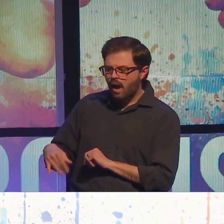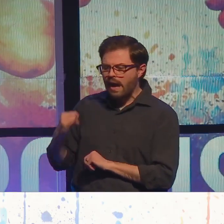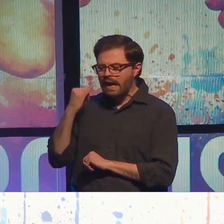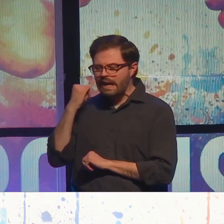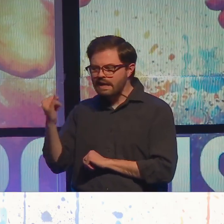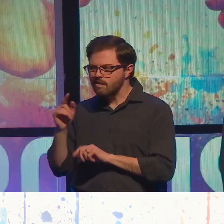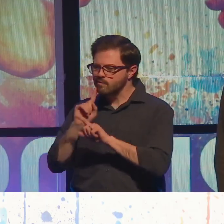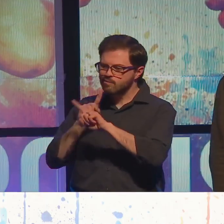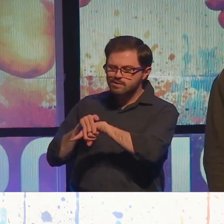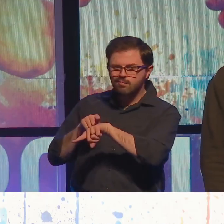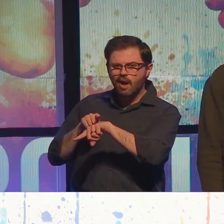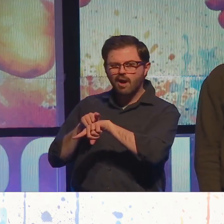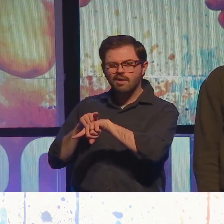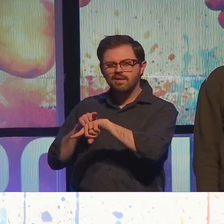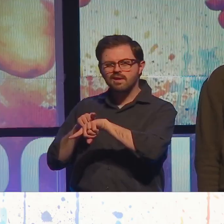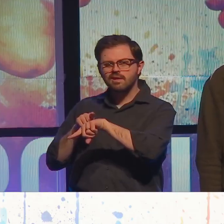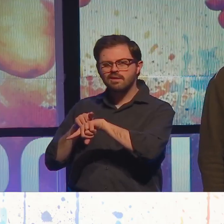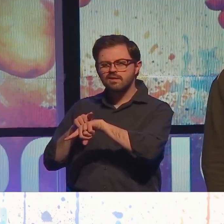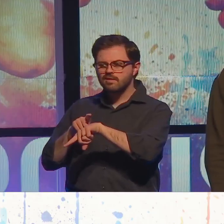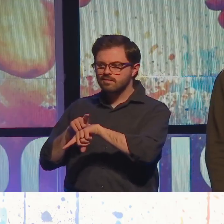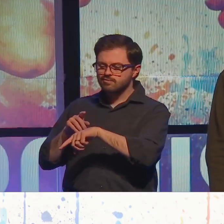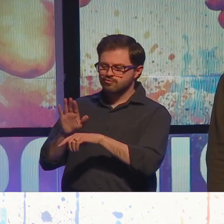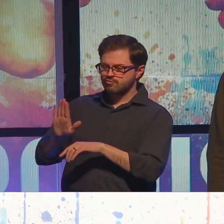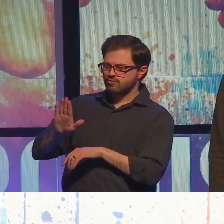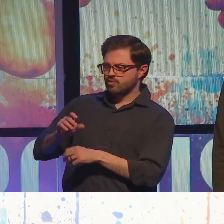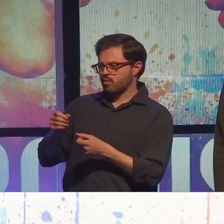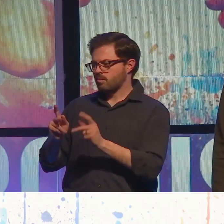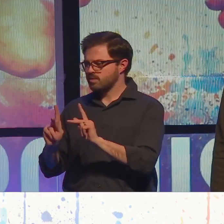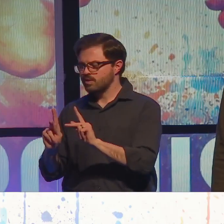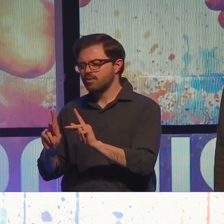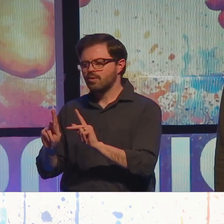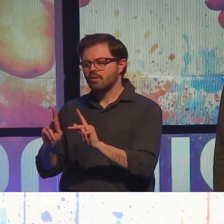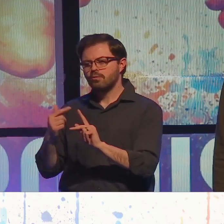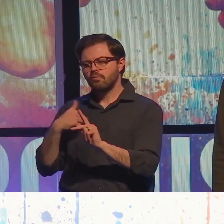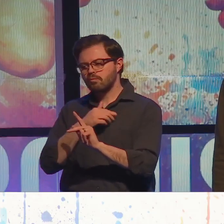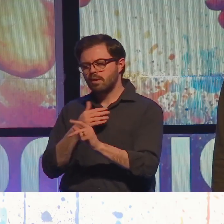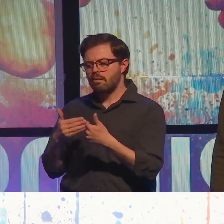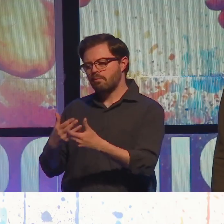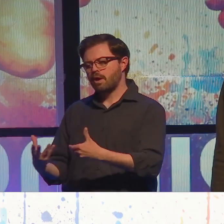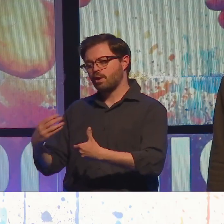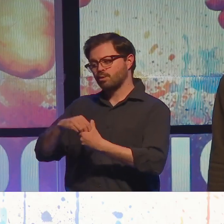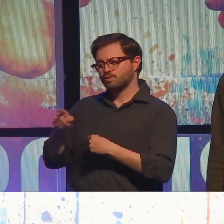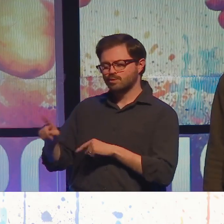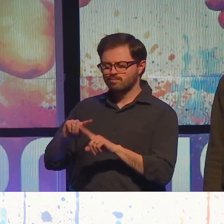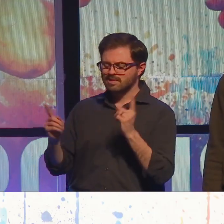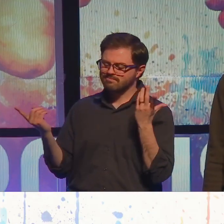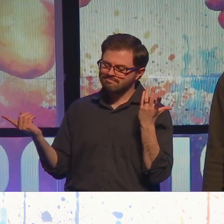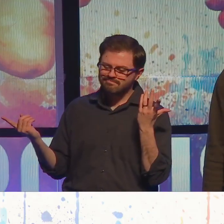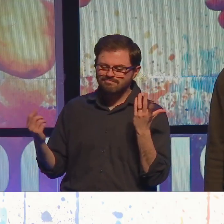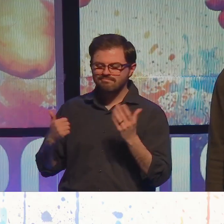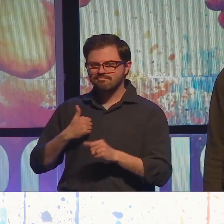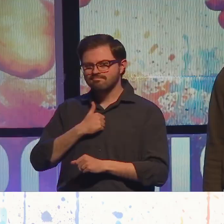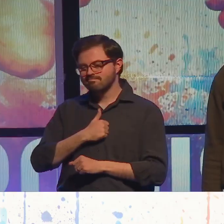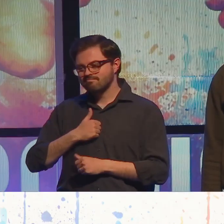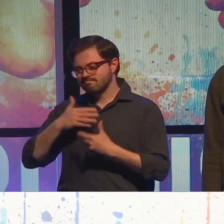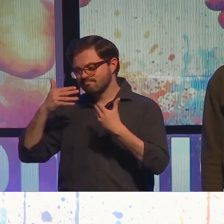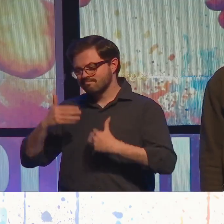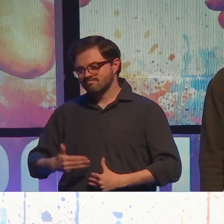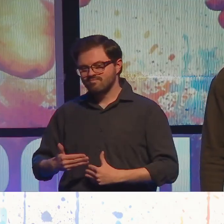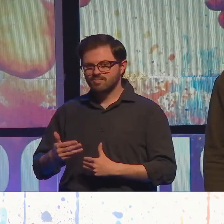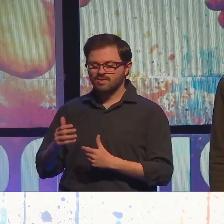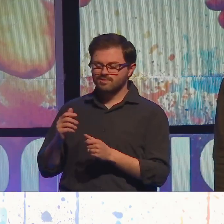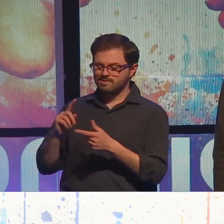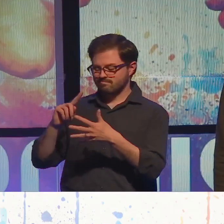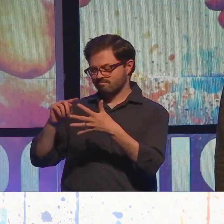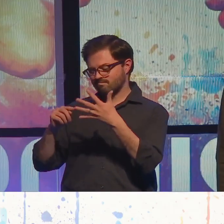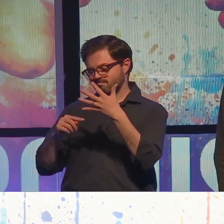responded at the opportunity that you had been given, you'd be in the club. But unfortunately, you have all this past experience and pain